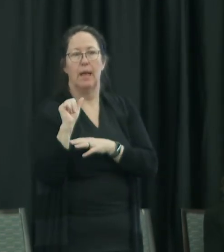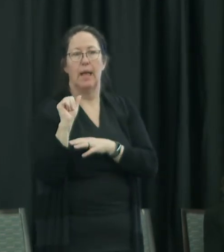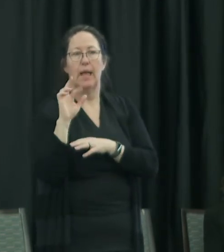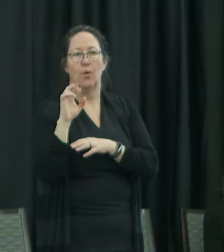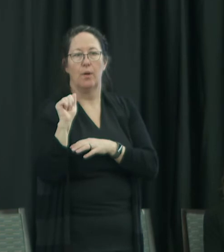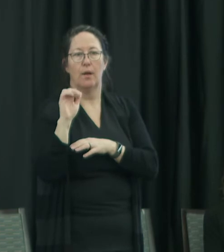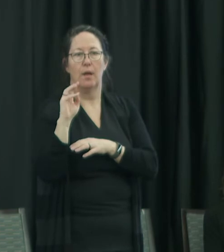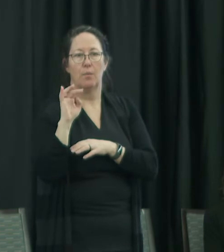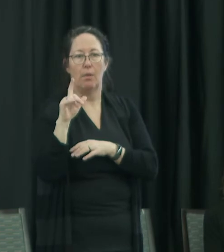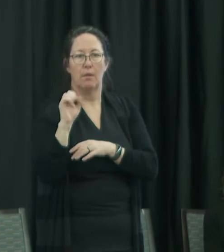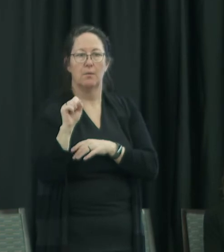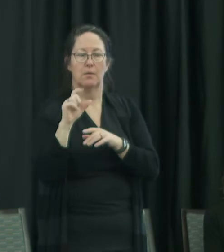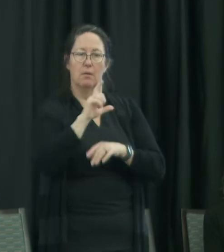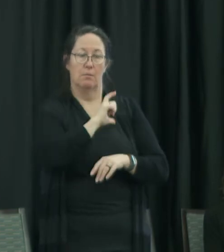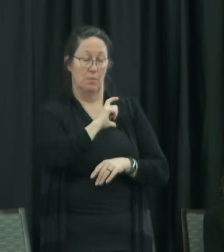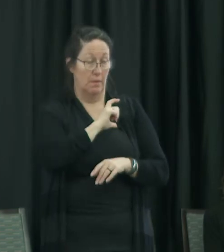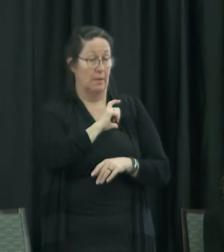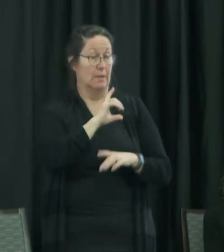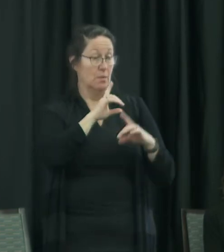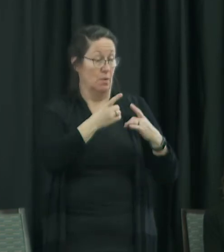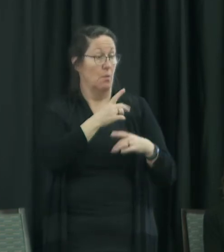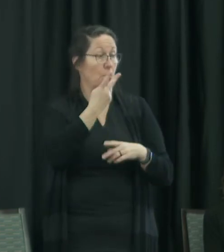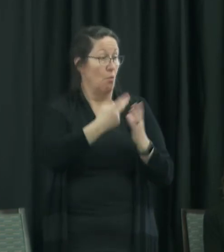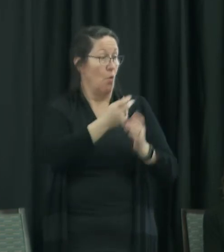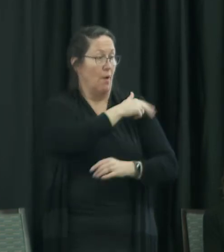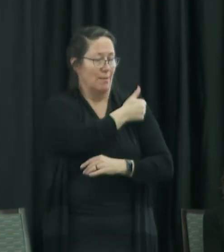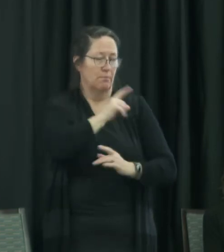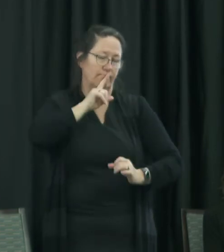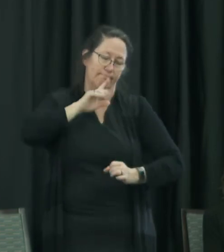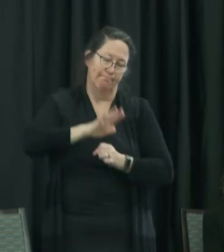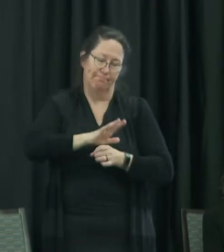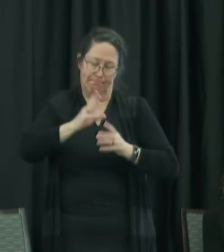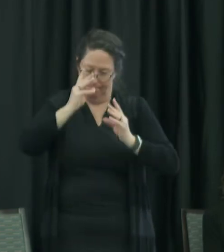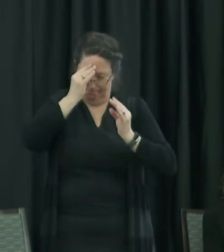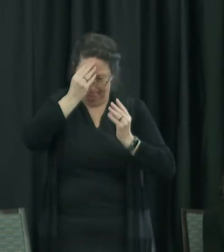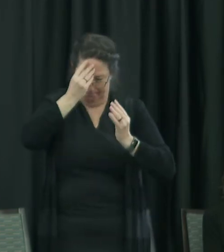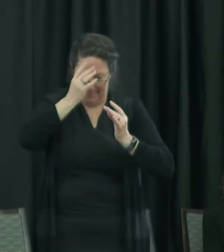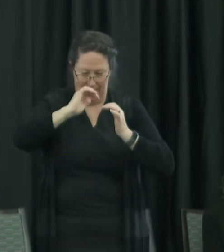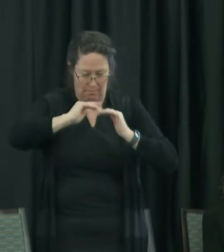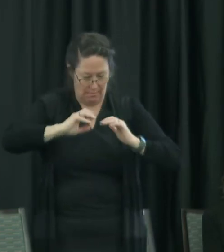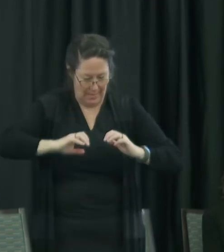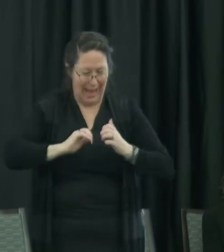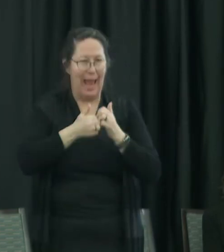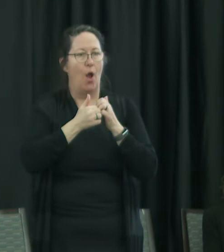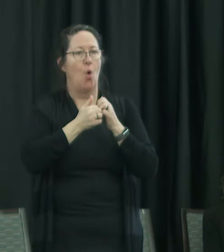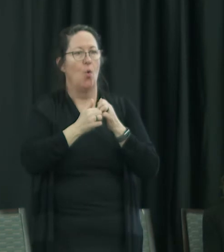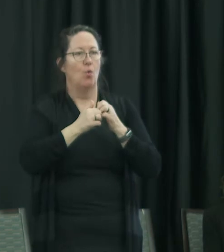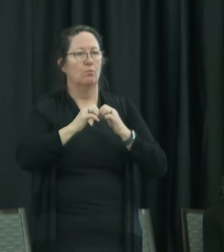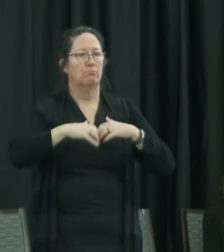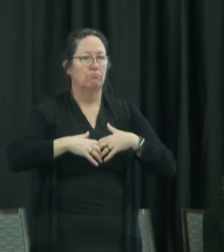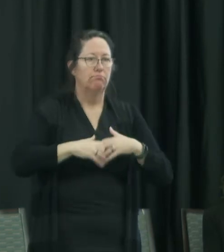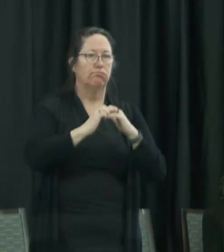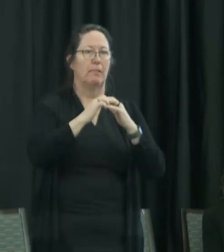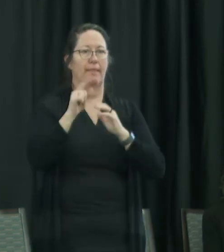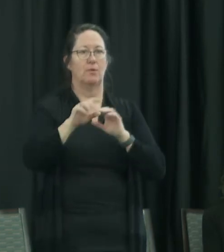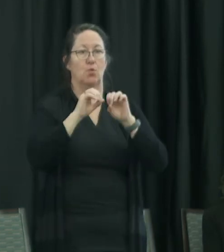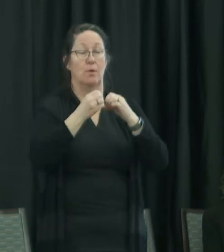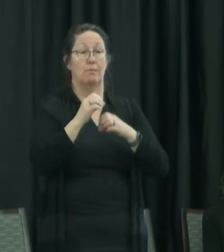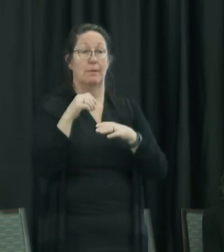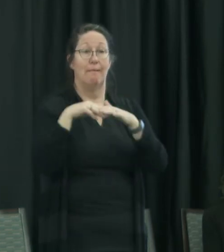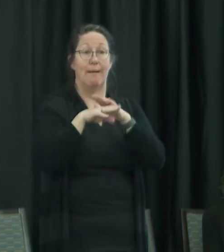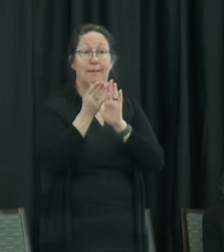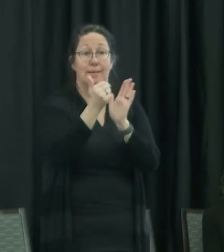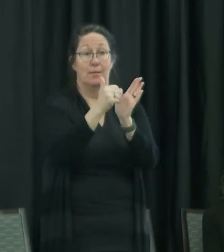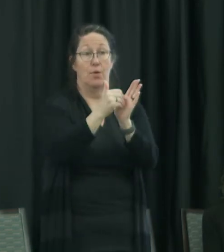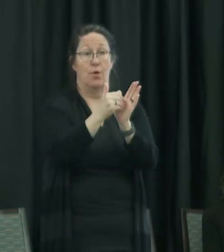Ambulance, local law enforcement, and both hospitals committed to figuring out how we could make this idea a reality. Access